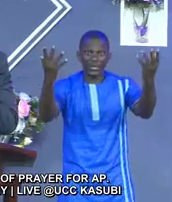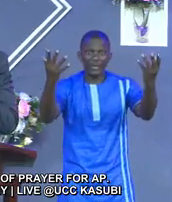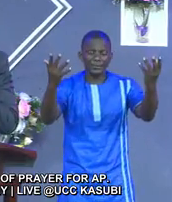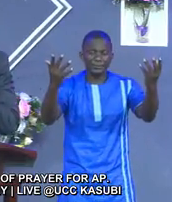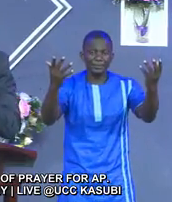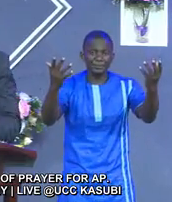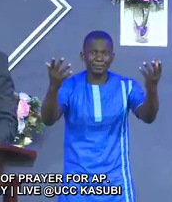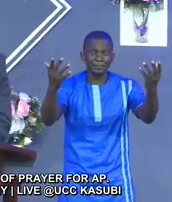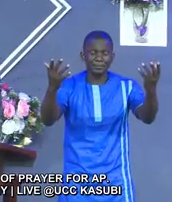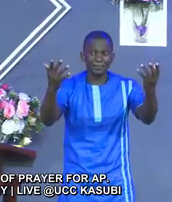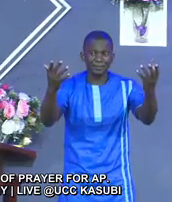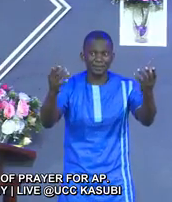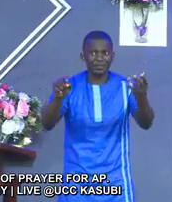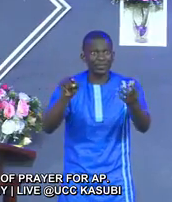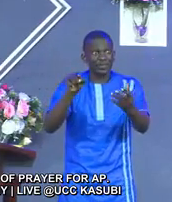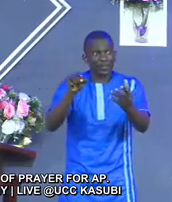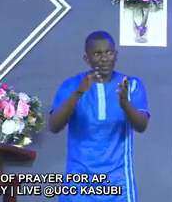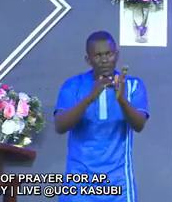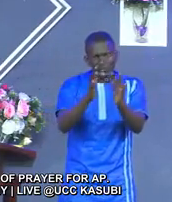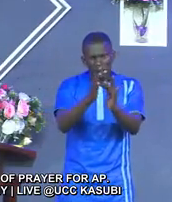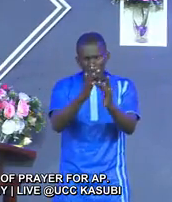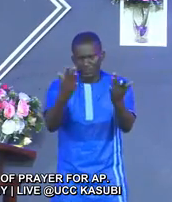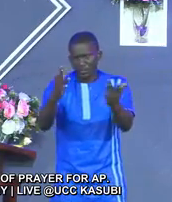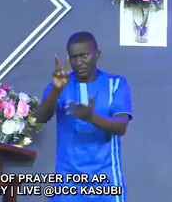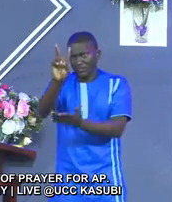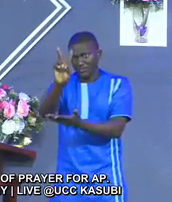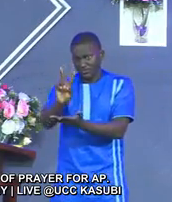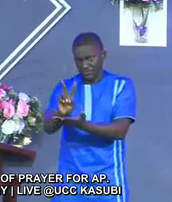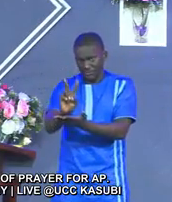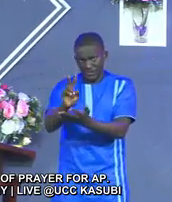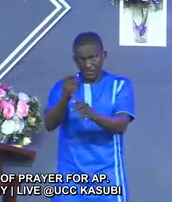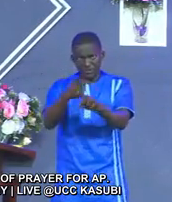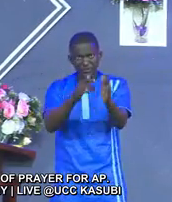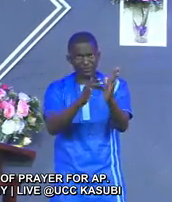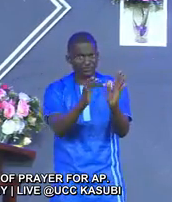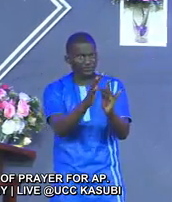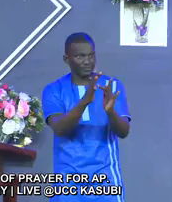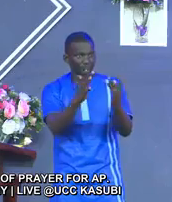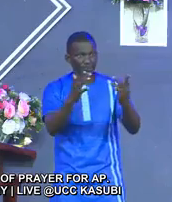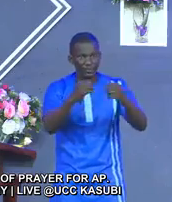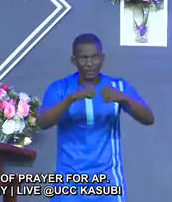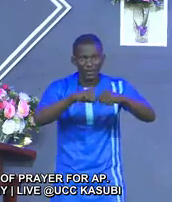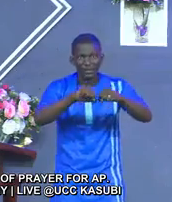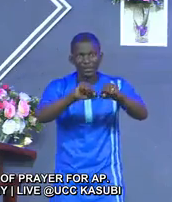Amen. Our scripture reference is going to be in the book of Acts chapter